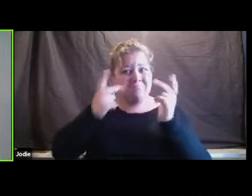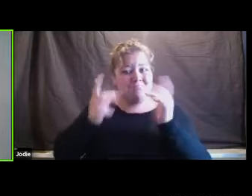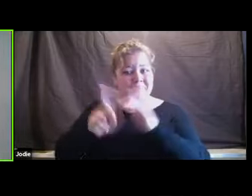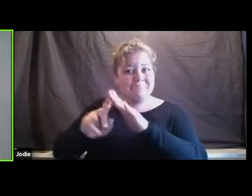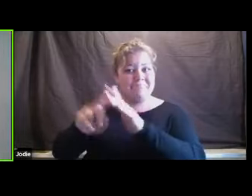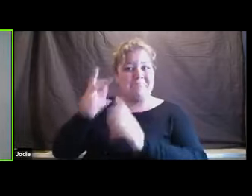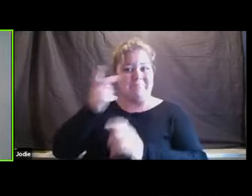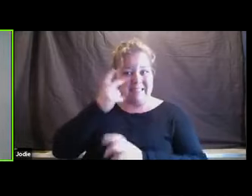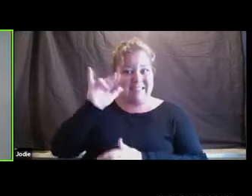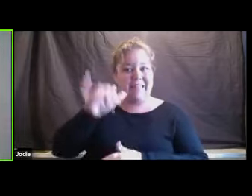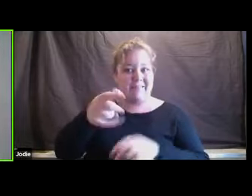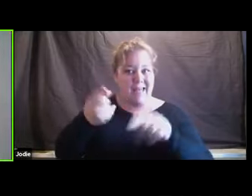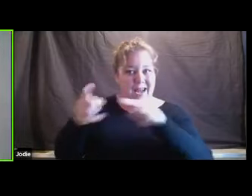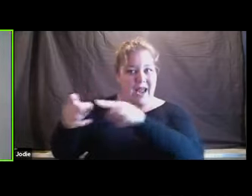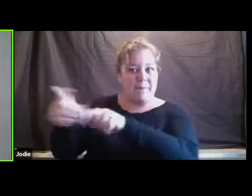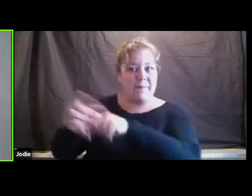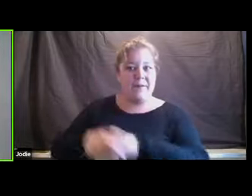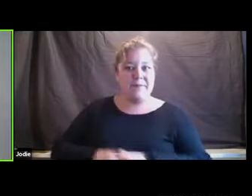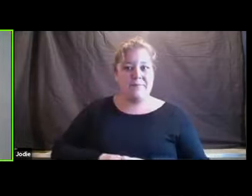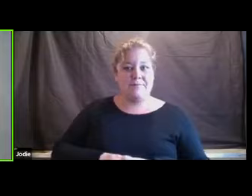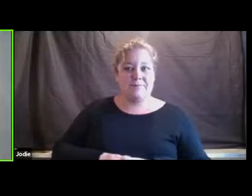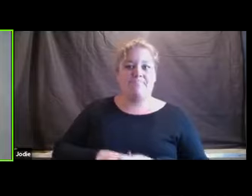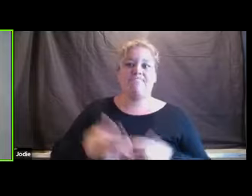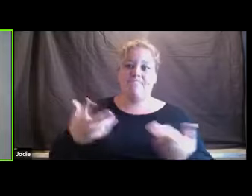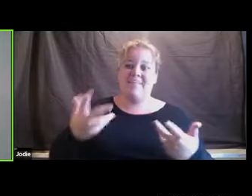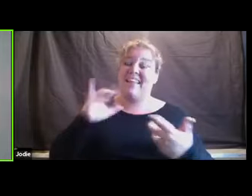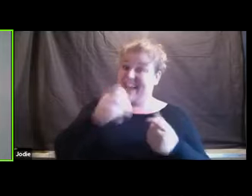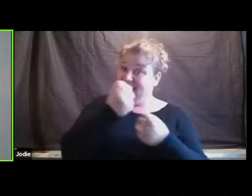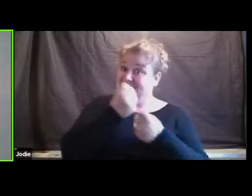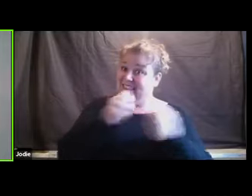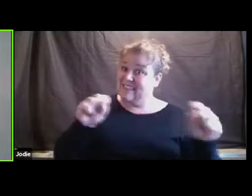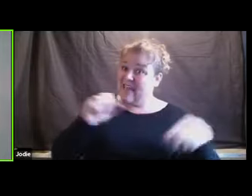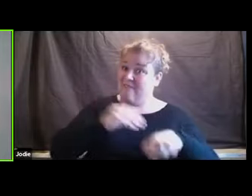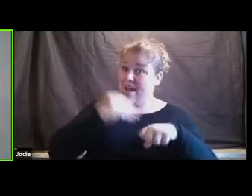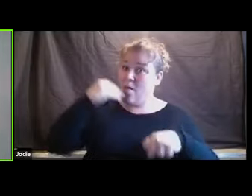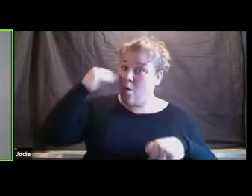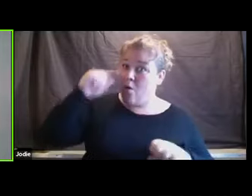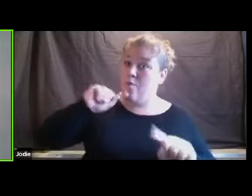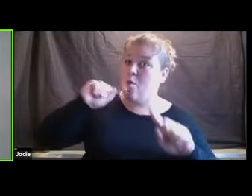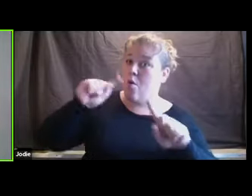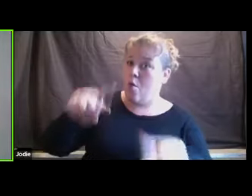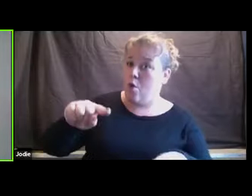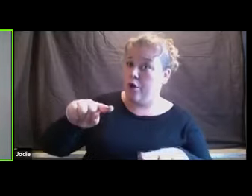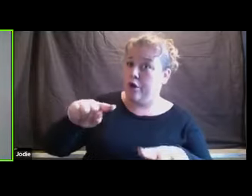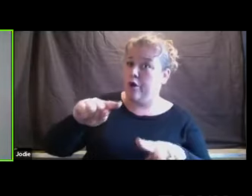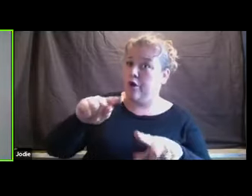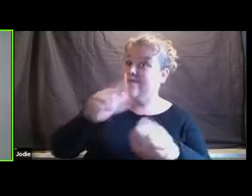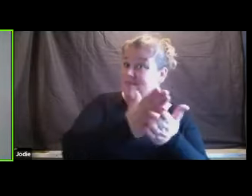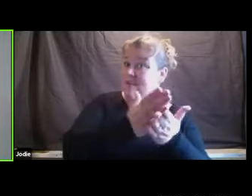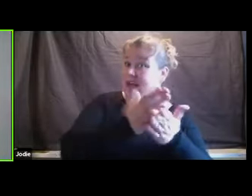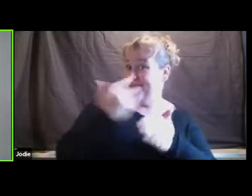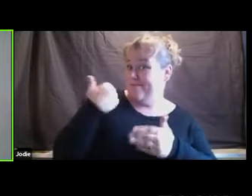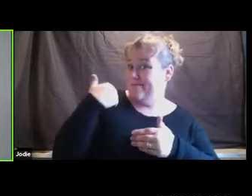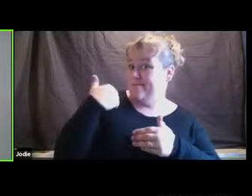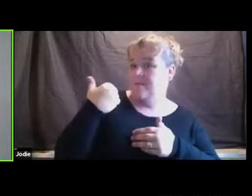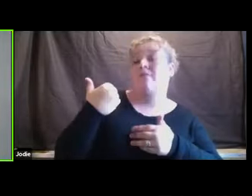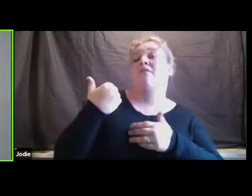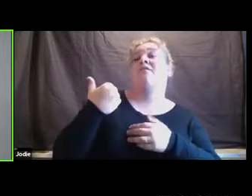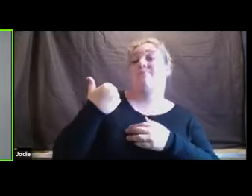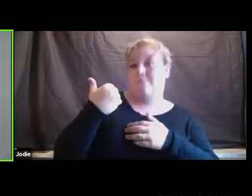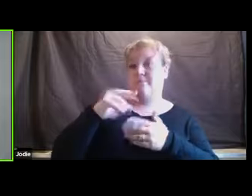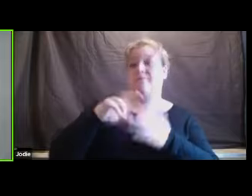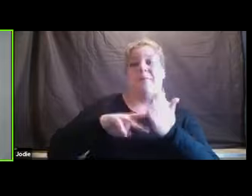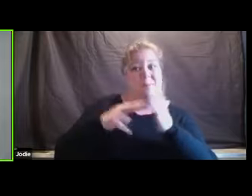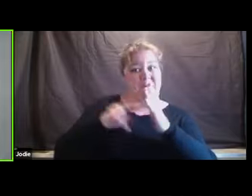basically since things like the Safer at Home order went away and we began opening